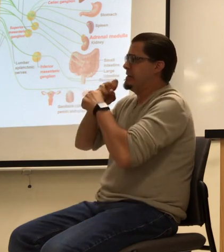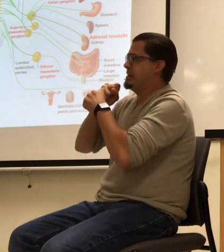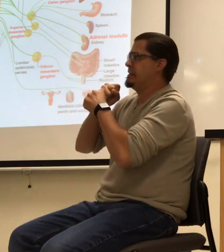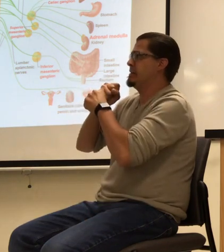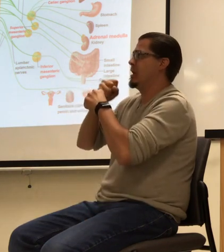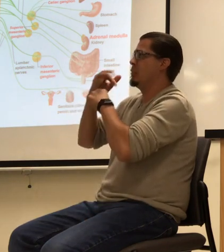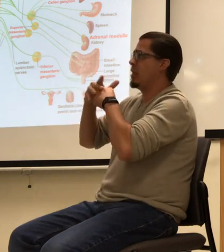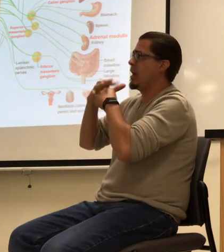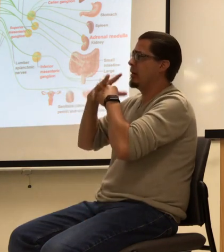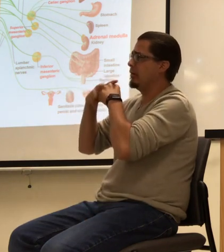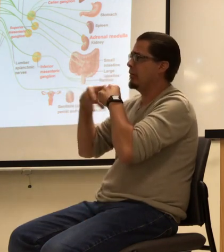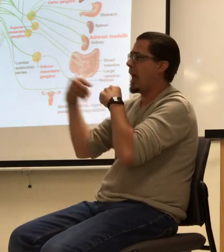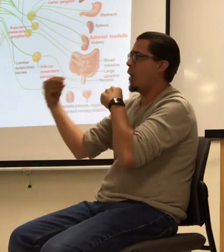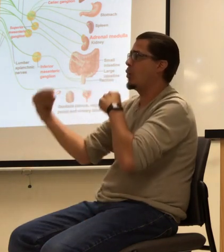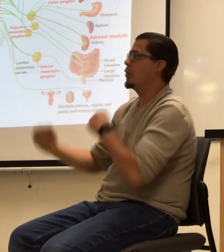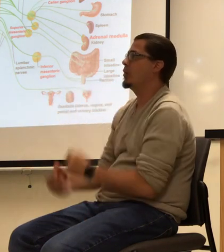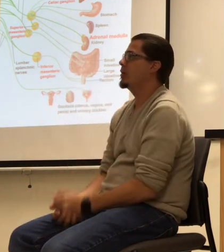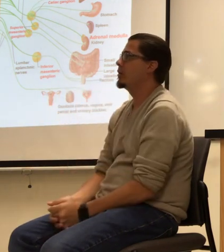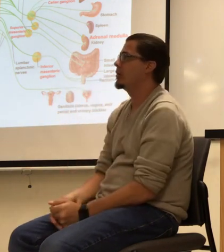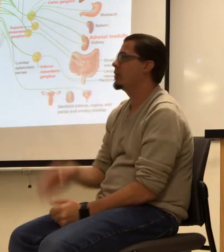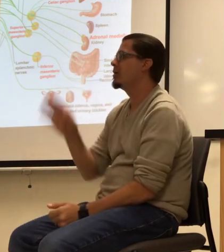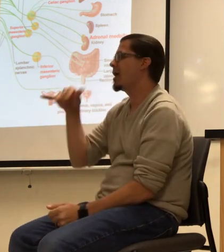think that's why they show spleen.